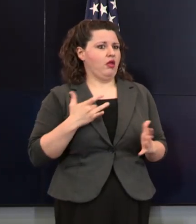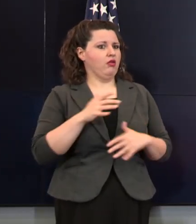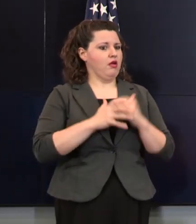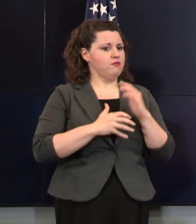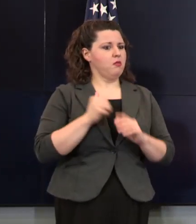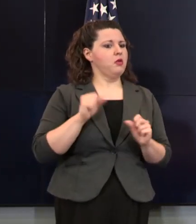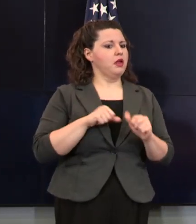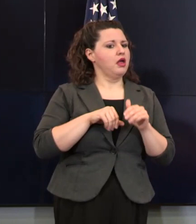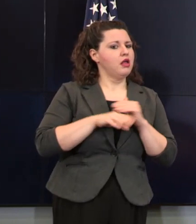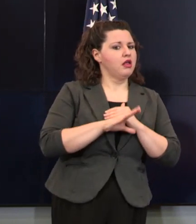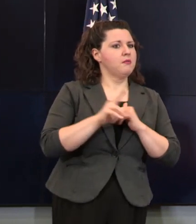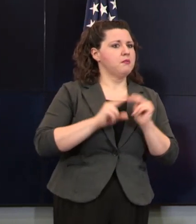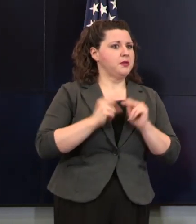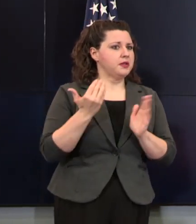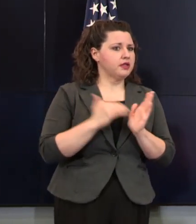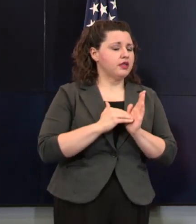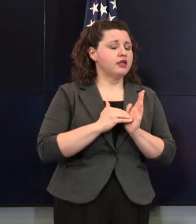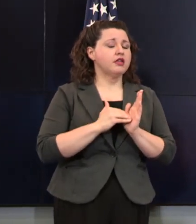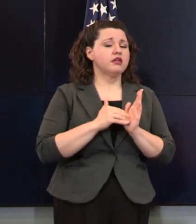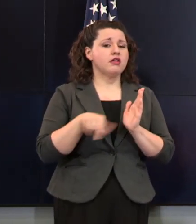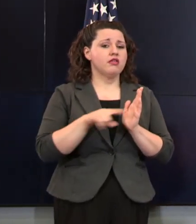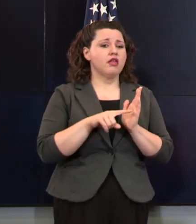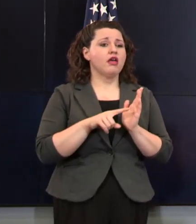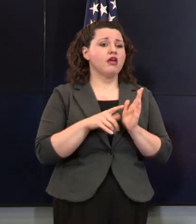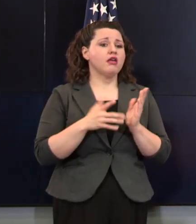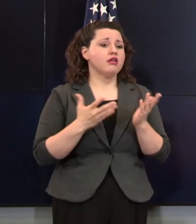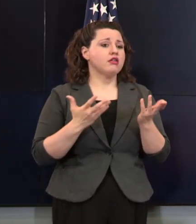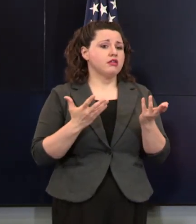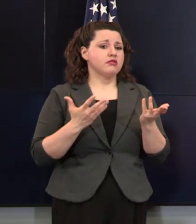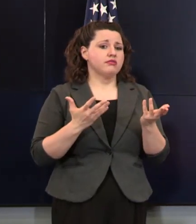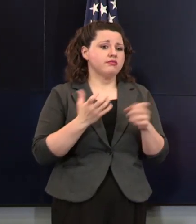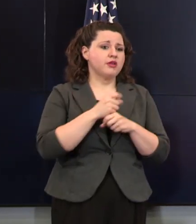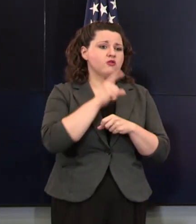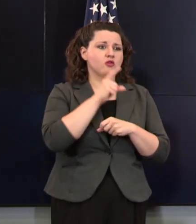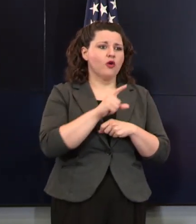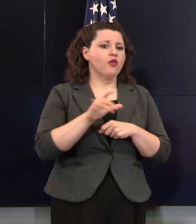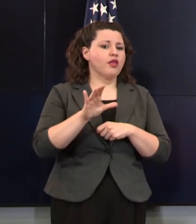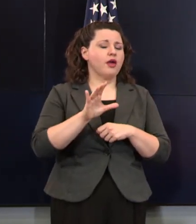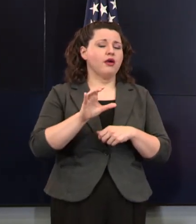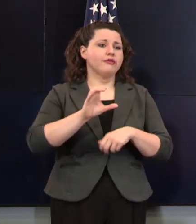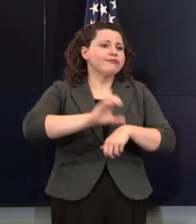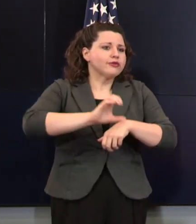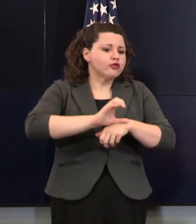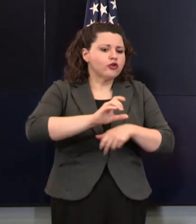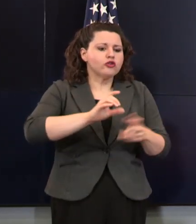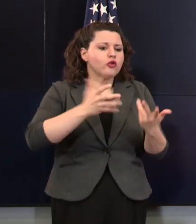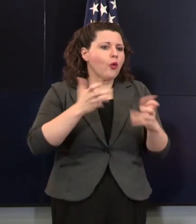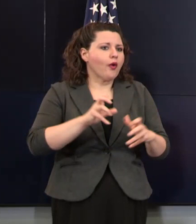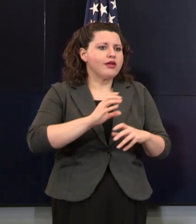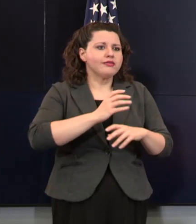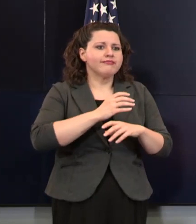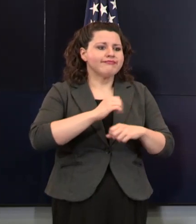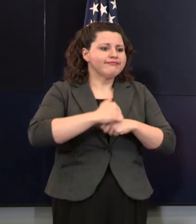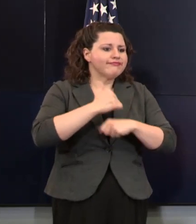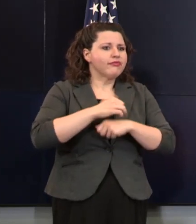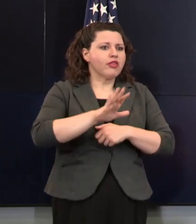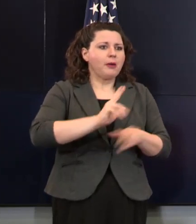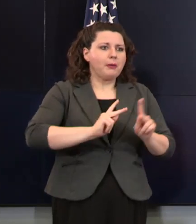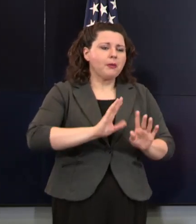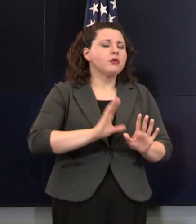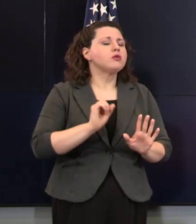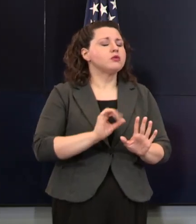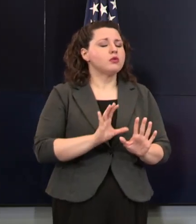come back into their facility. They want to make sure that they're not putting their congregation in any danger. And so what I've seen as we've